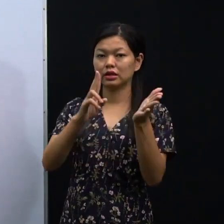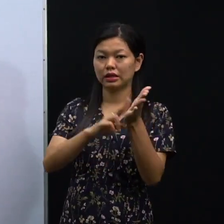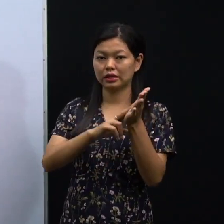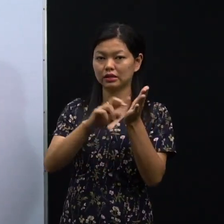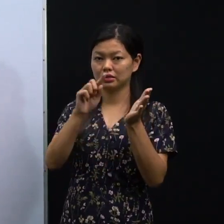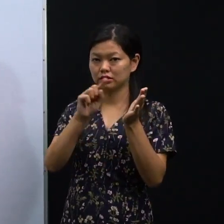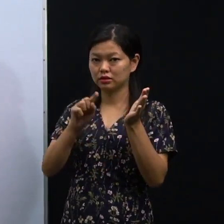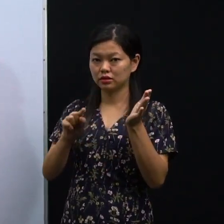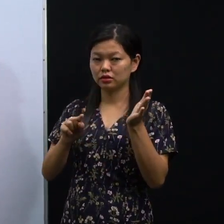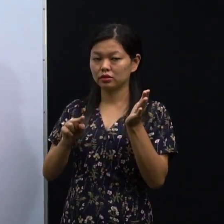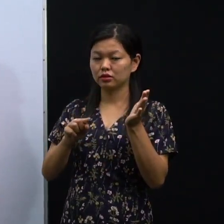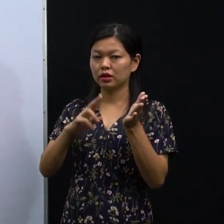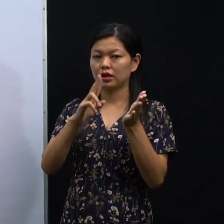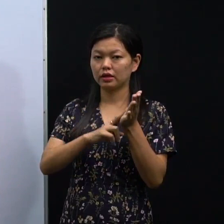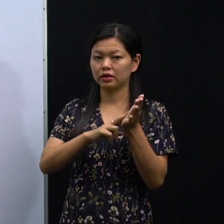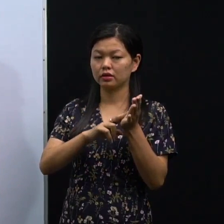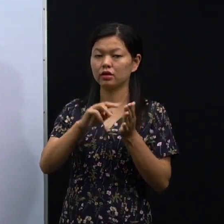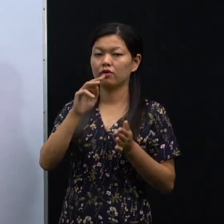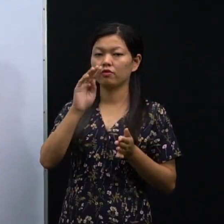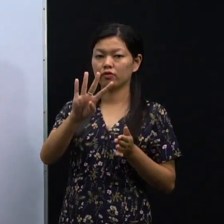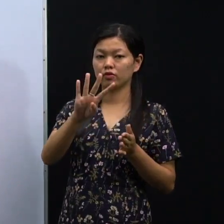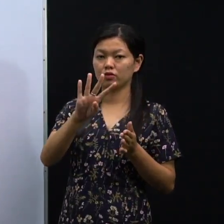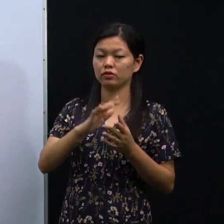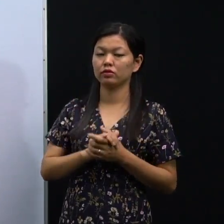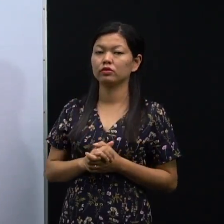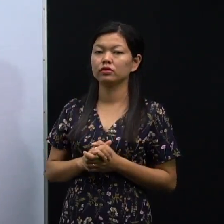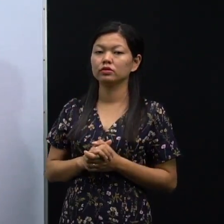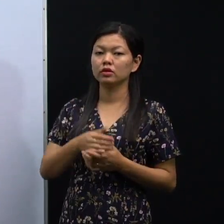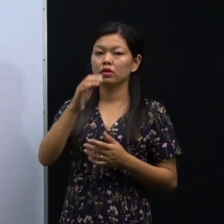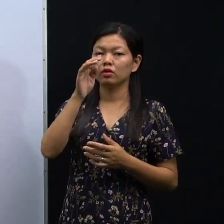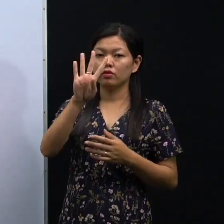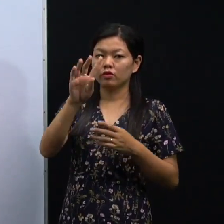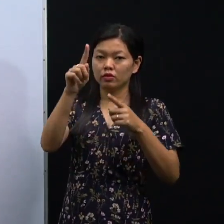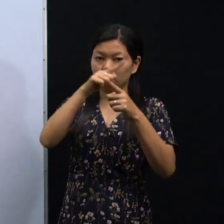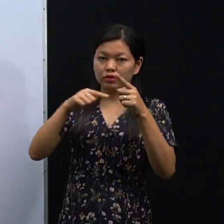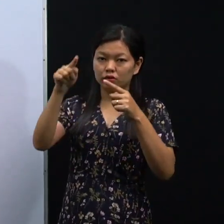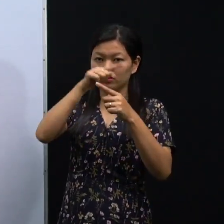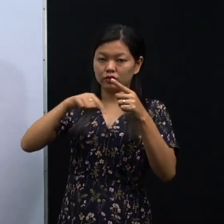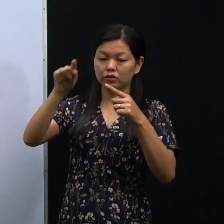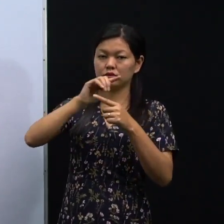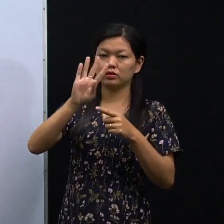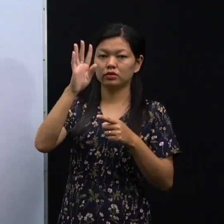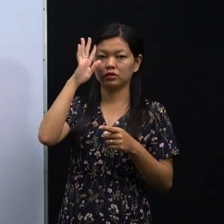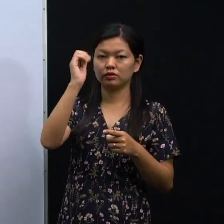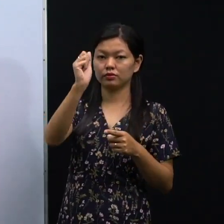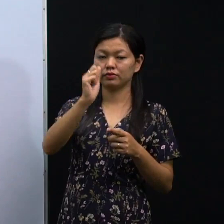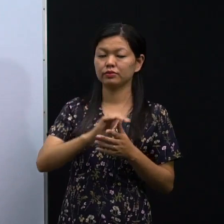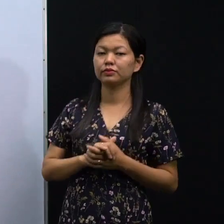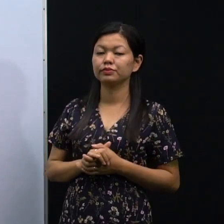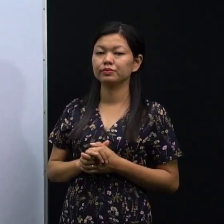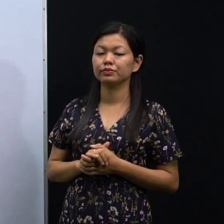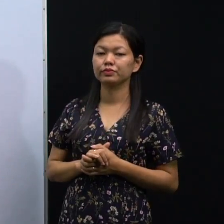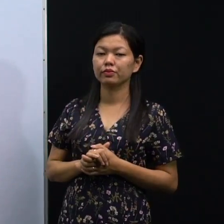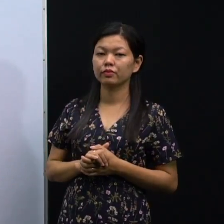N shell here, N represents 4. So this is the fourth shell. Okay, this is the fourth shell. So